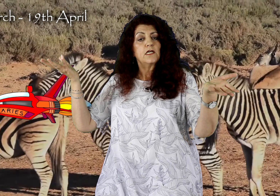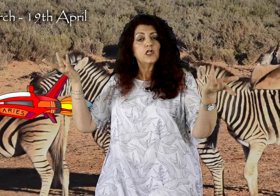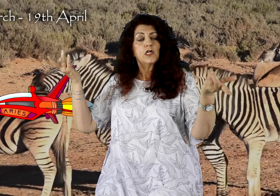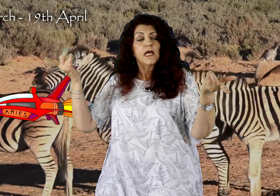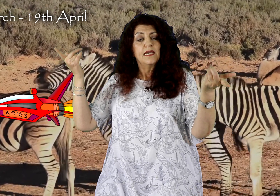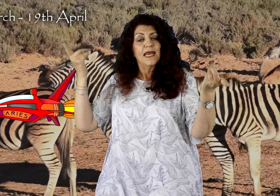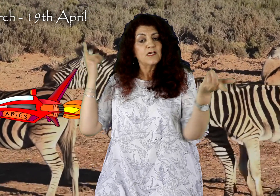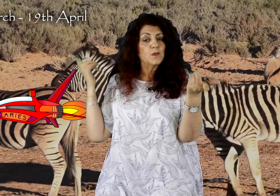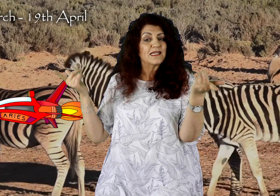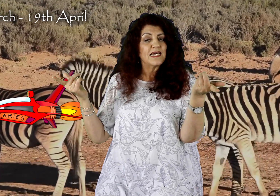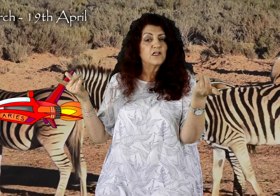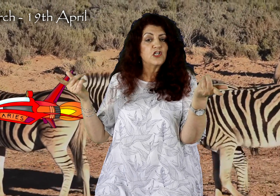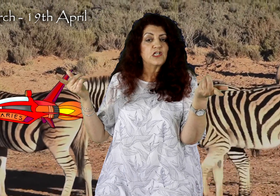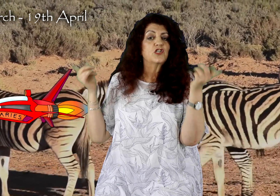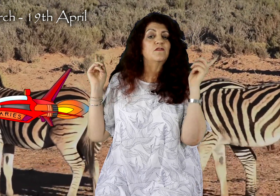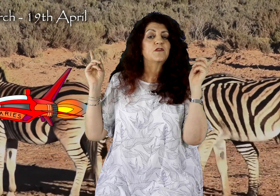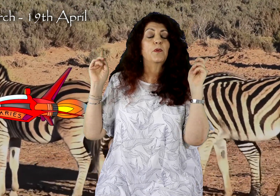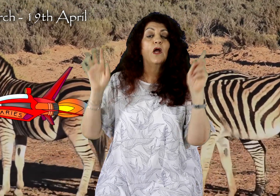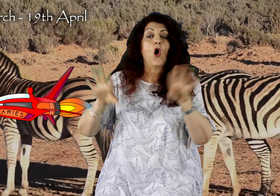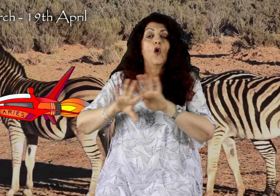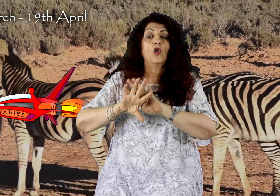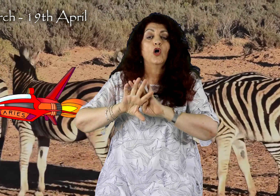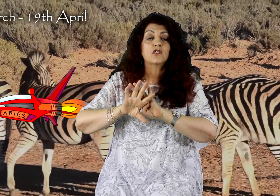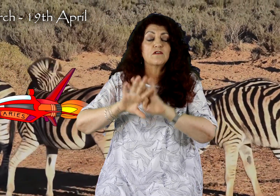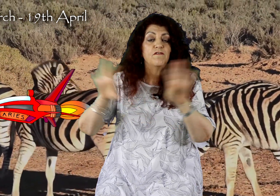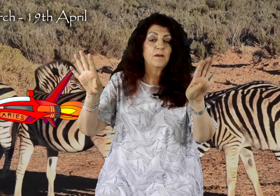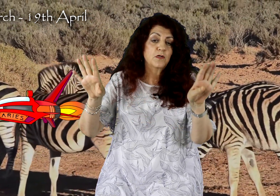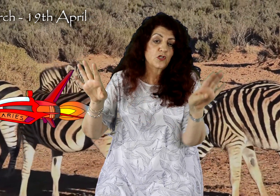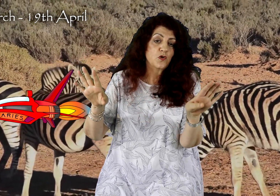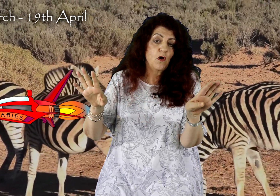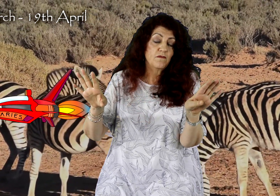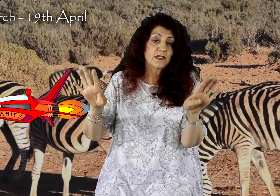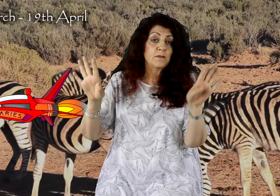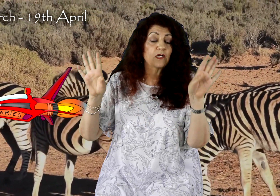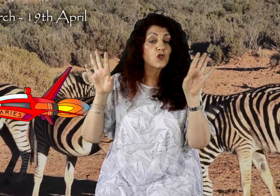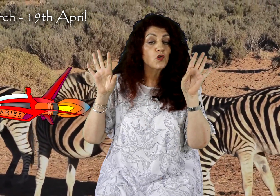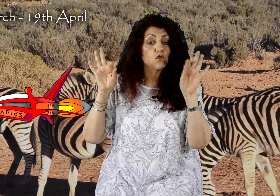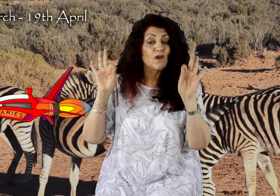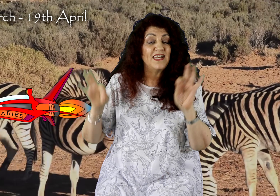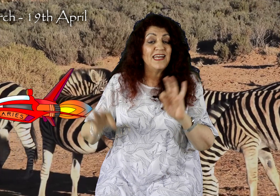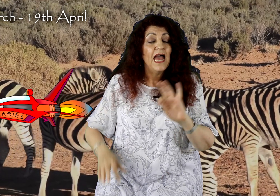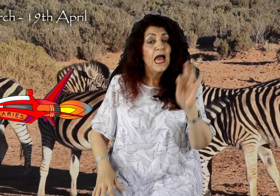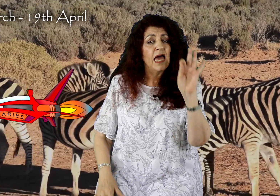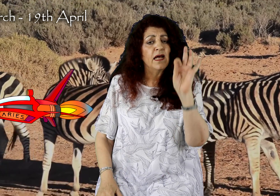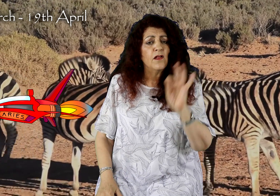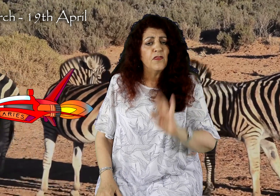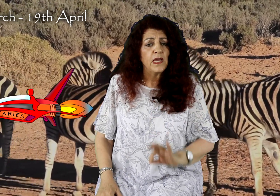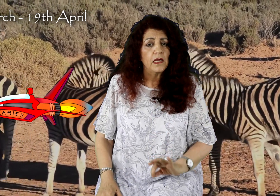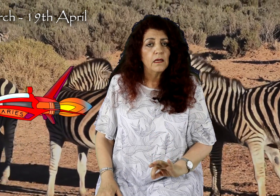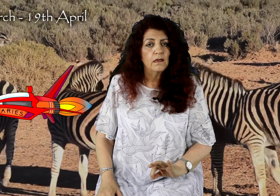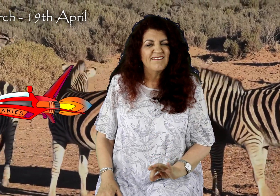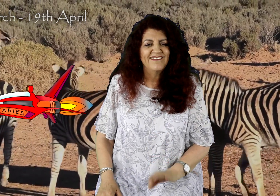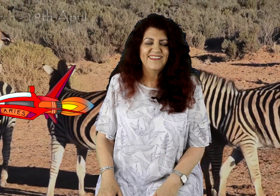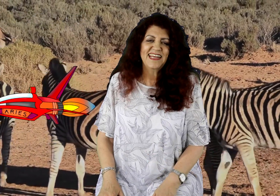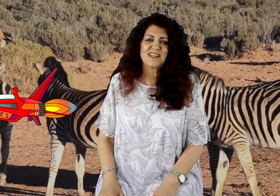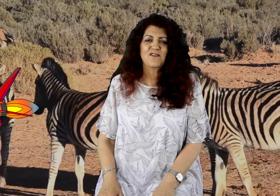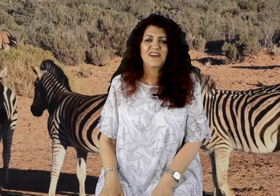change. Next week's energy shifts bring a whole host of fabulous new offers, and make sure you're ready and healthy. That's it for